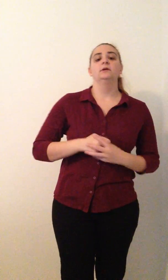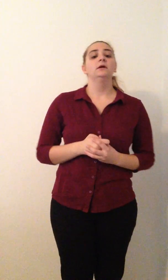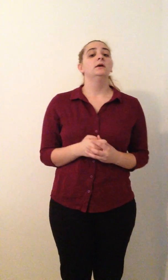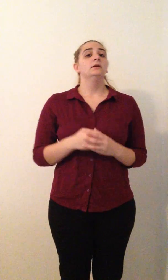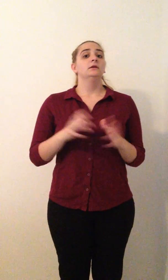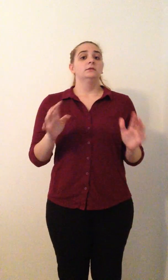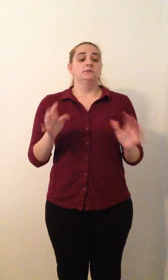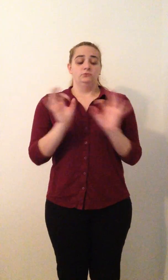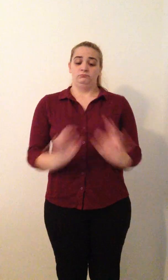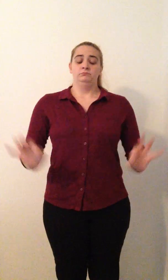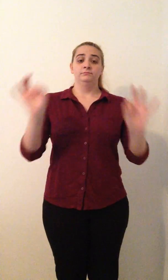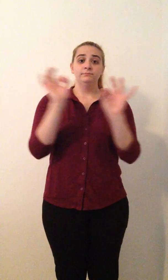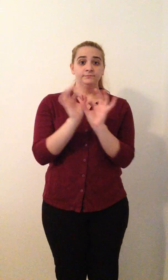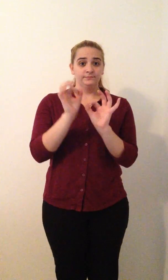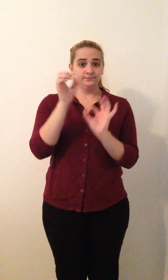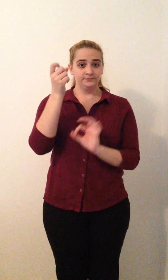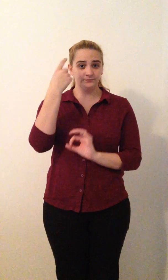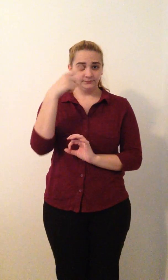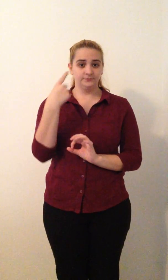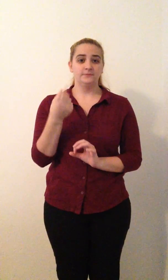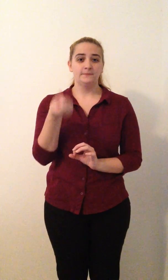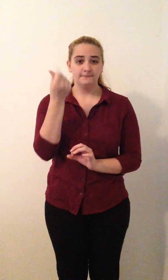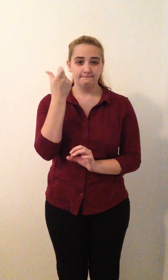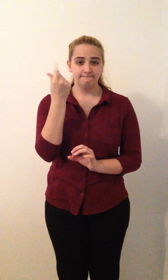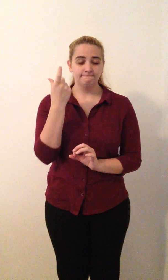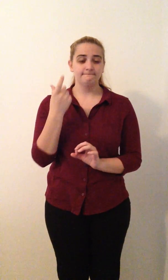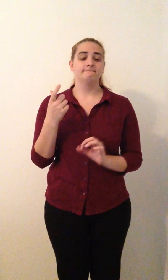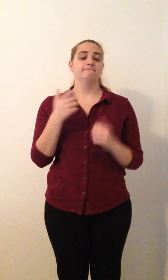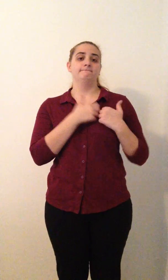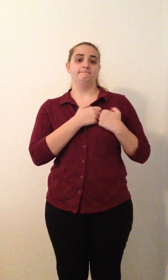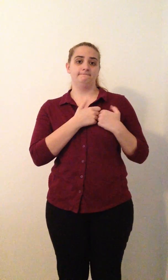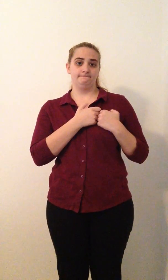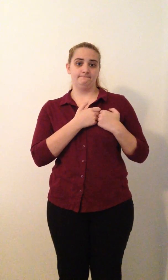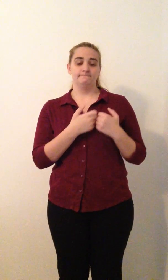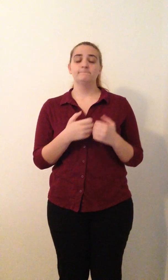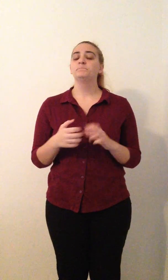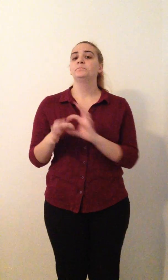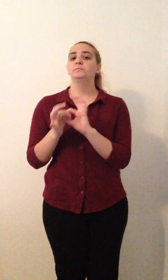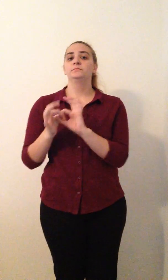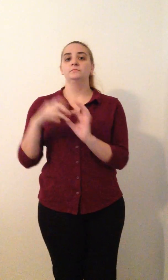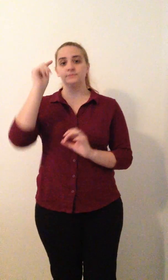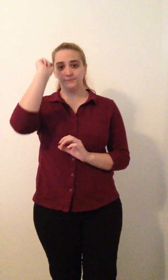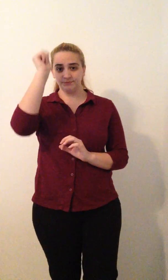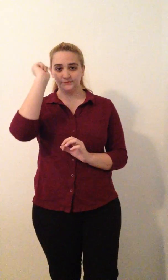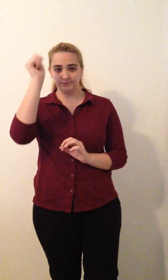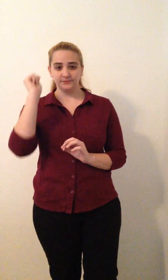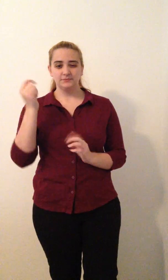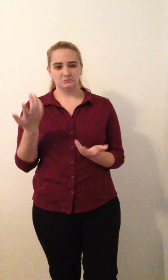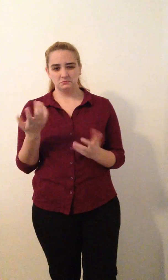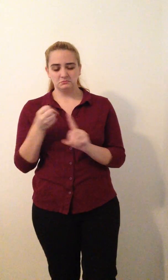romantic relationships. And attachment theory basically